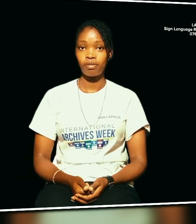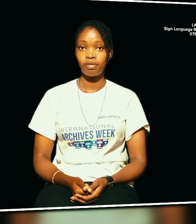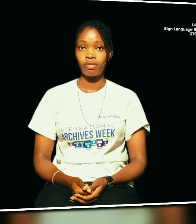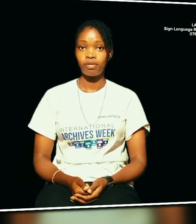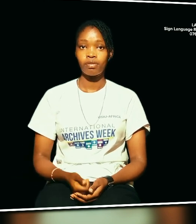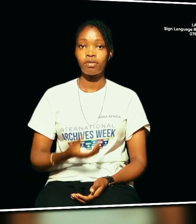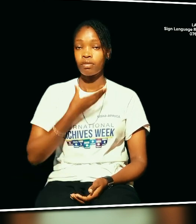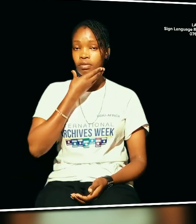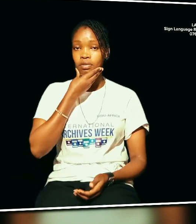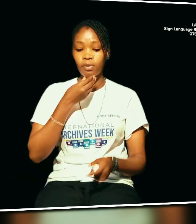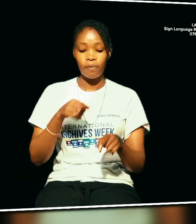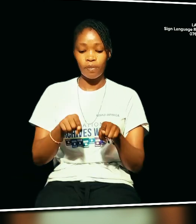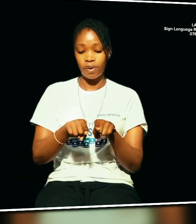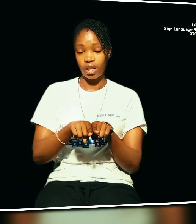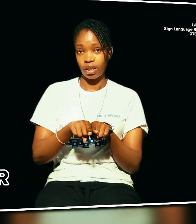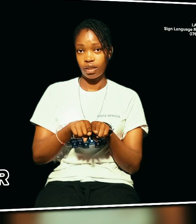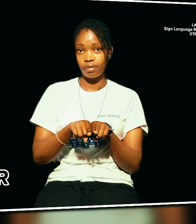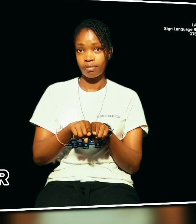Brother.